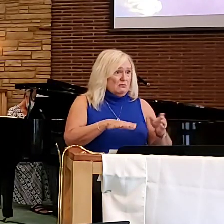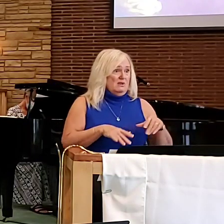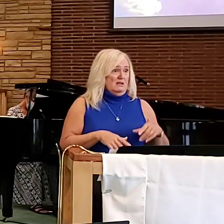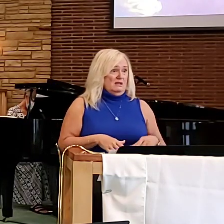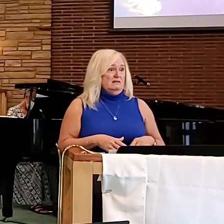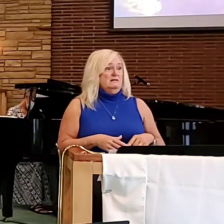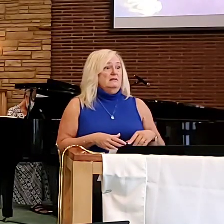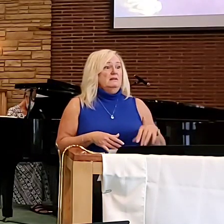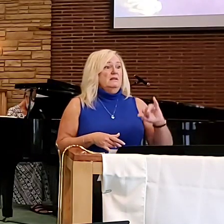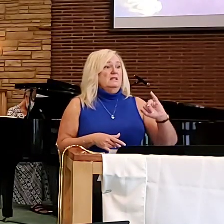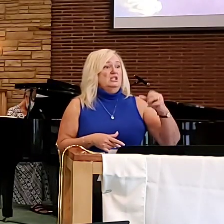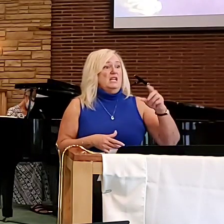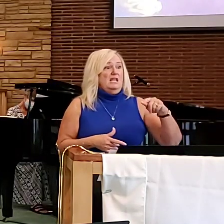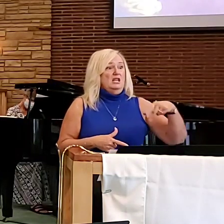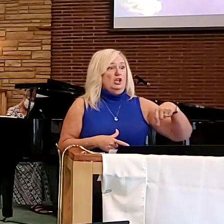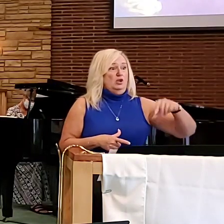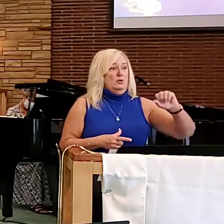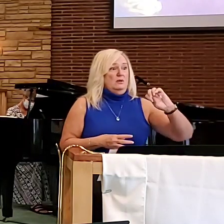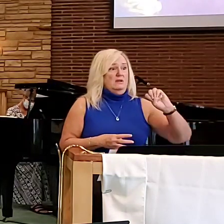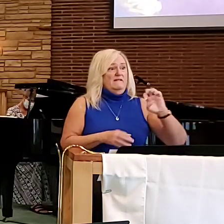for Pastor Jacques' family.